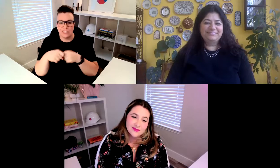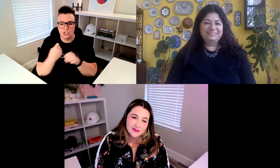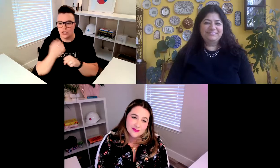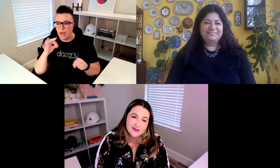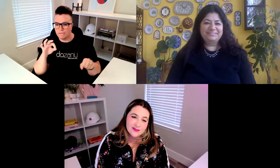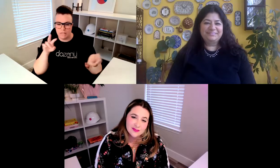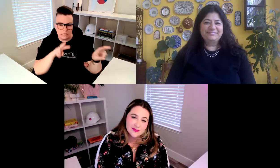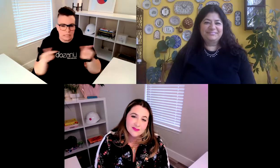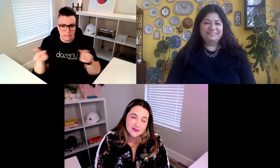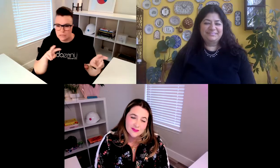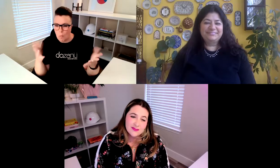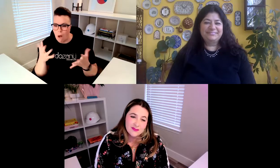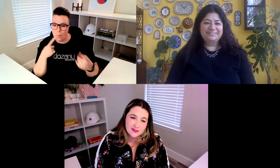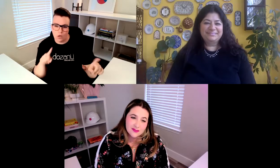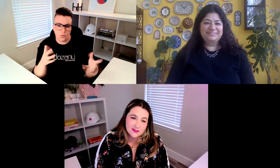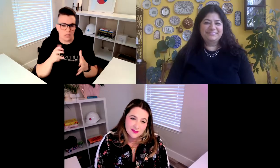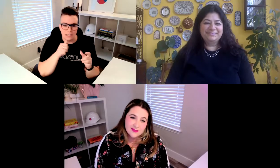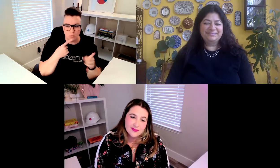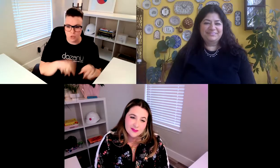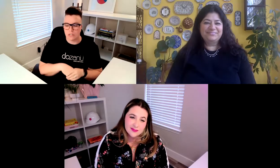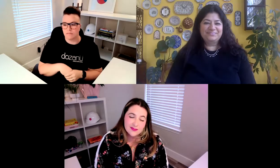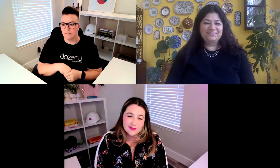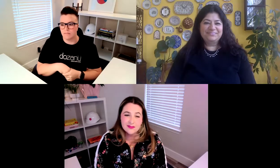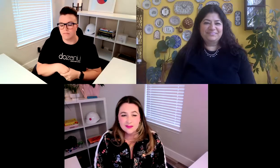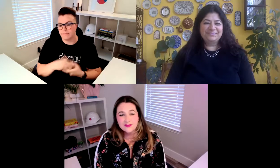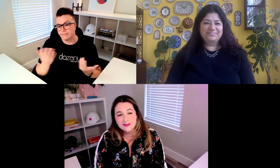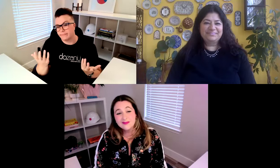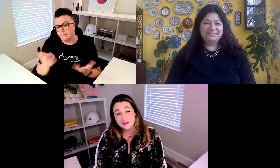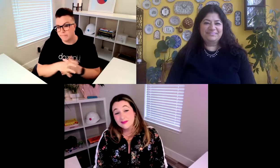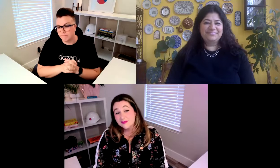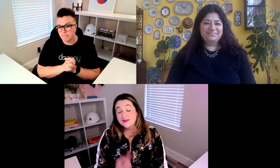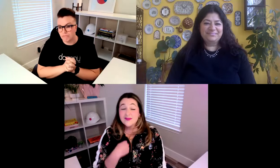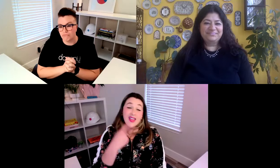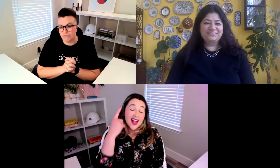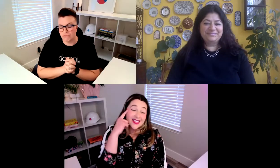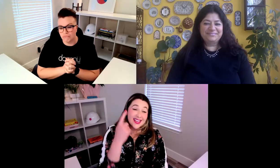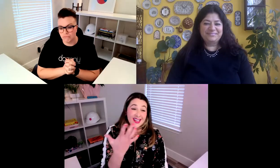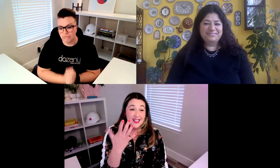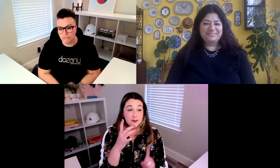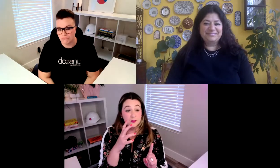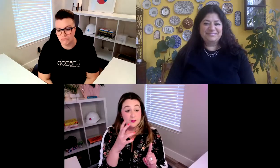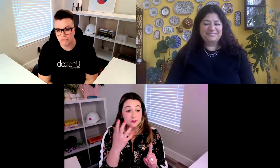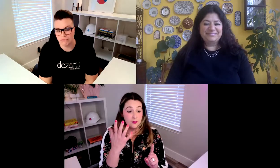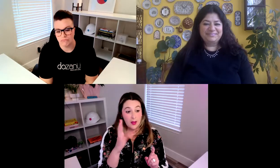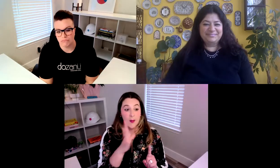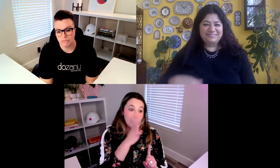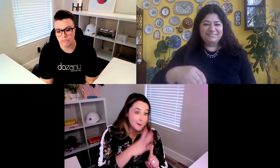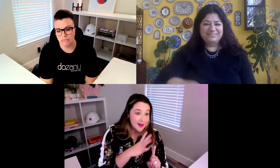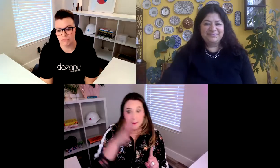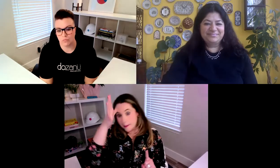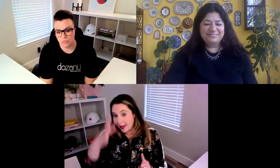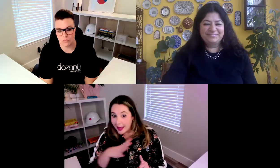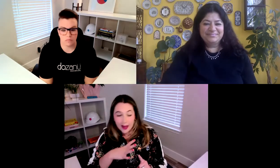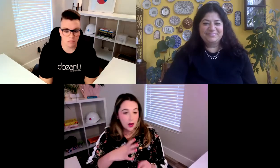You know, going through our experiences, going through years of seeing what works, what doesn't work. Yeah. And this is Michelle. You know,